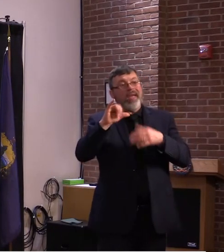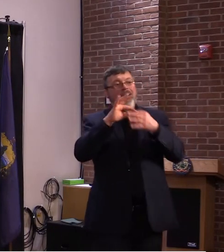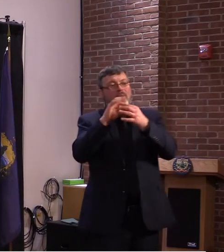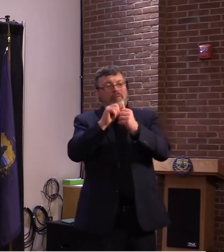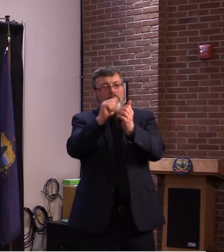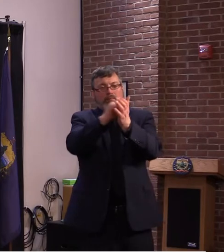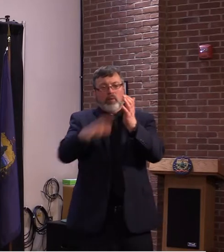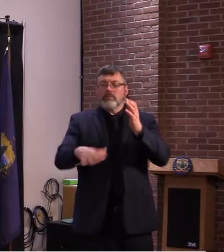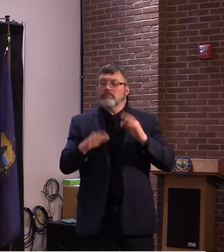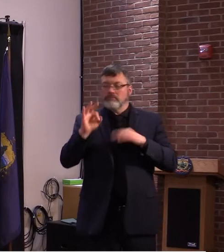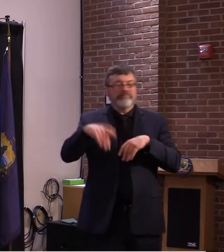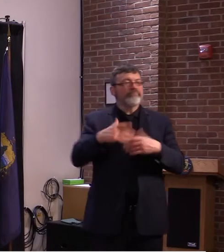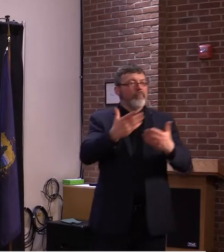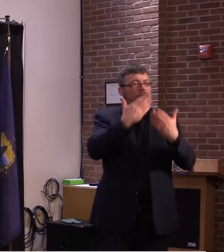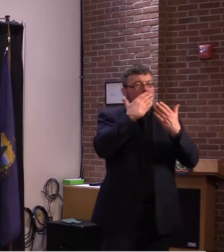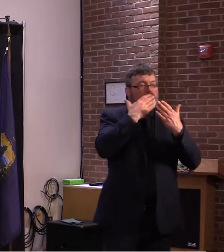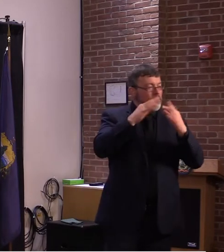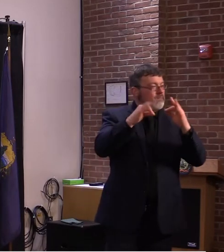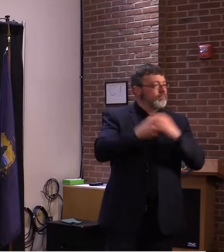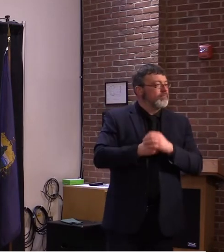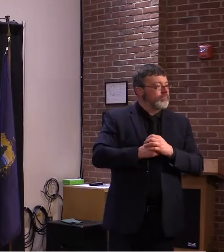Chris Roy, Newport Daily Express.